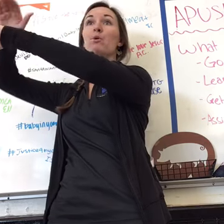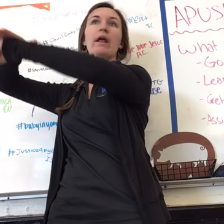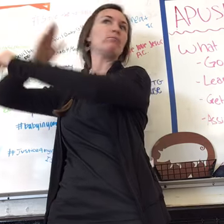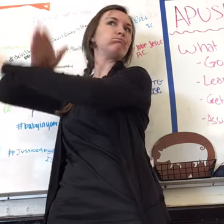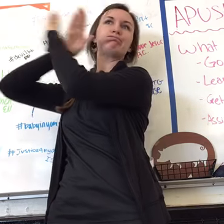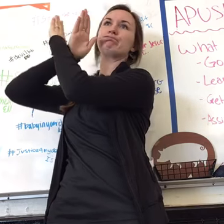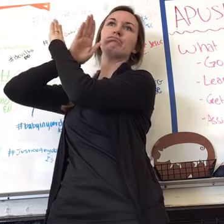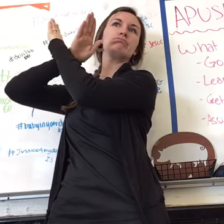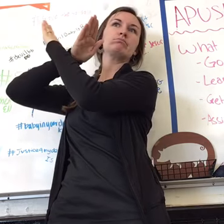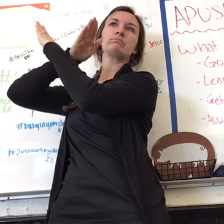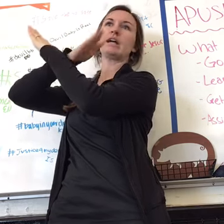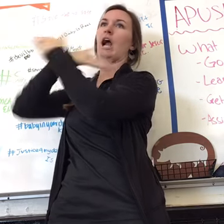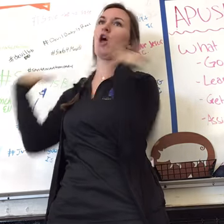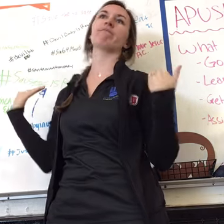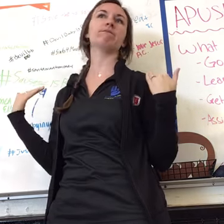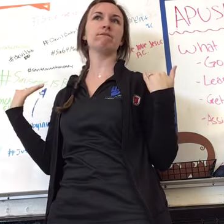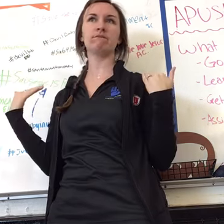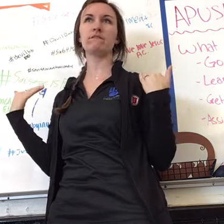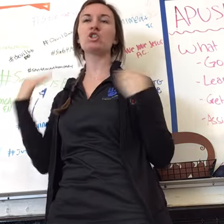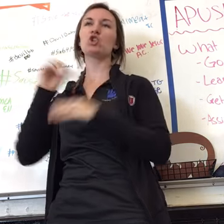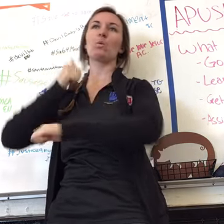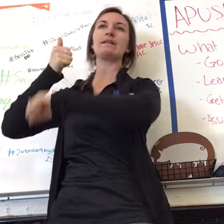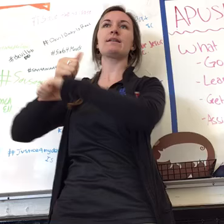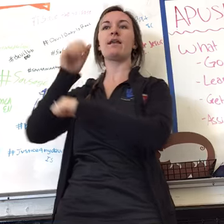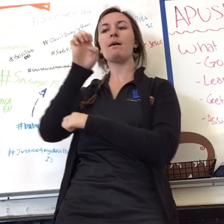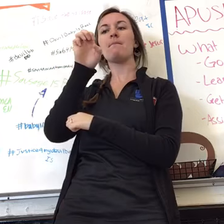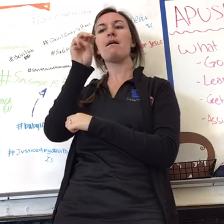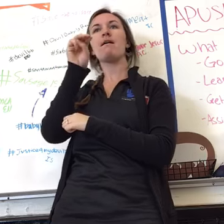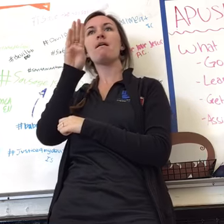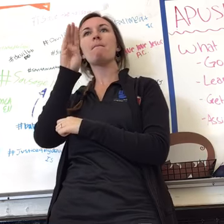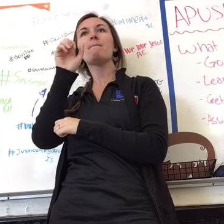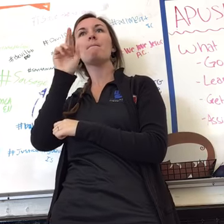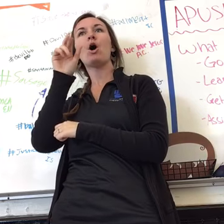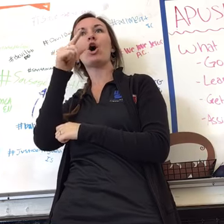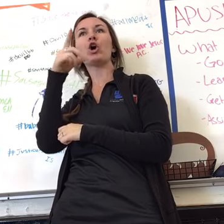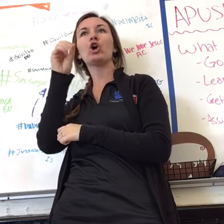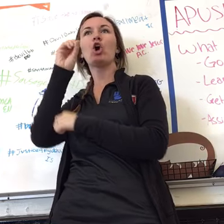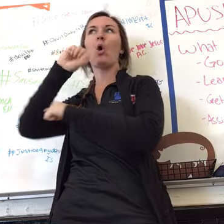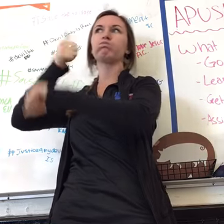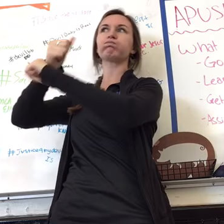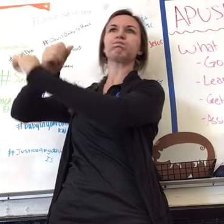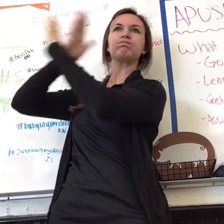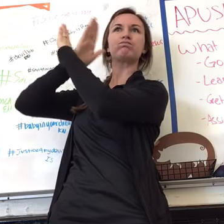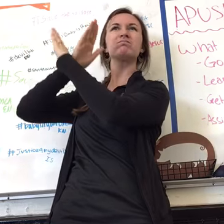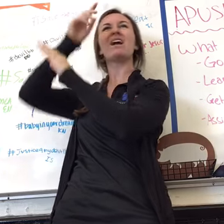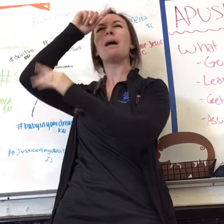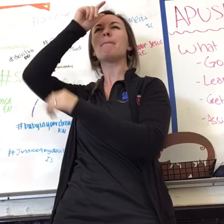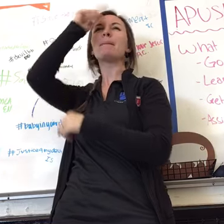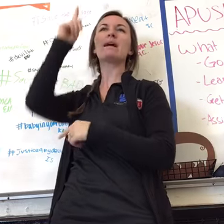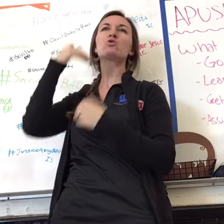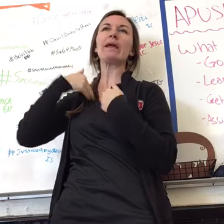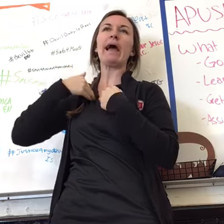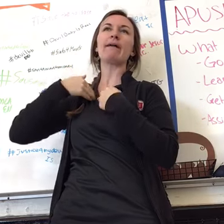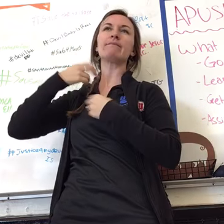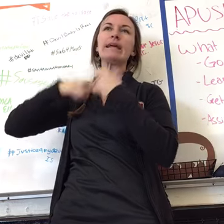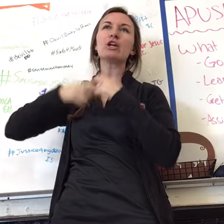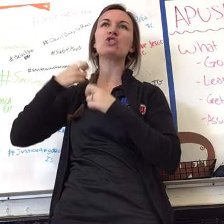to create these embargoes because we're kind of having some anger issues. Remember, we're also still having like grudges from 40 years ago in the